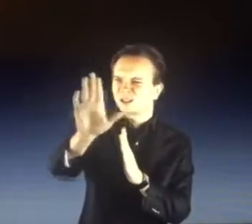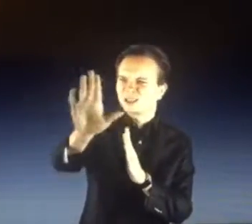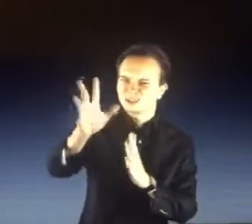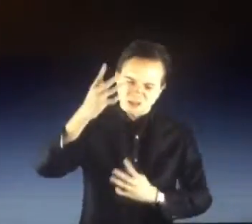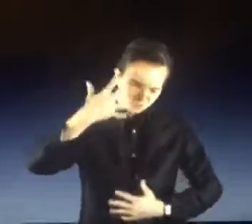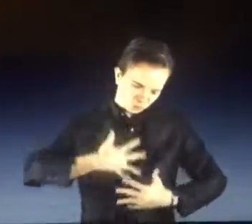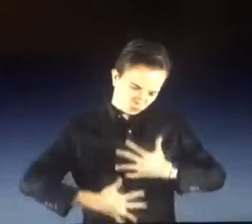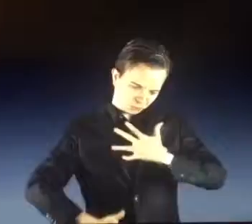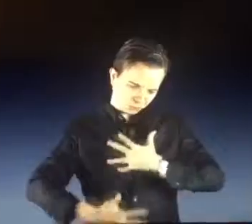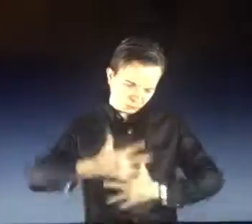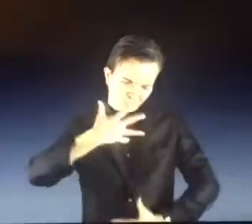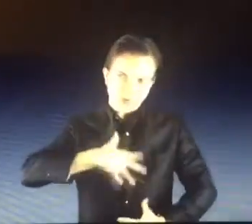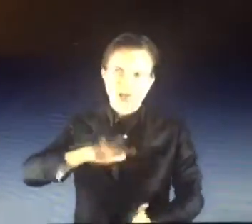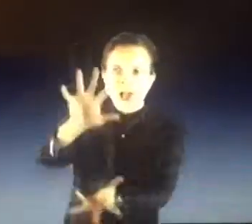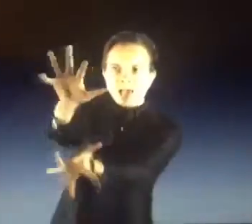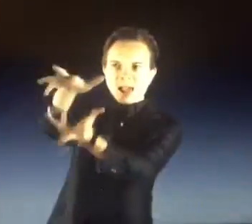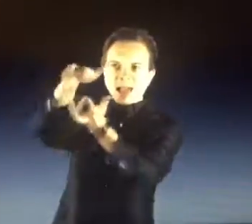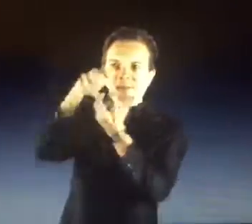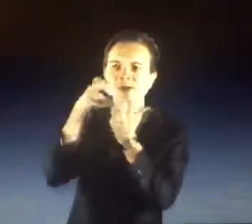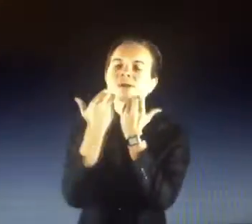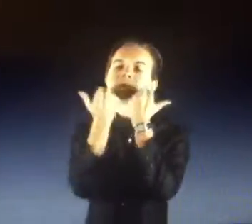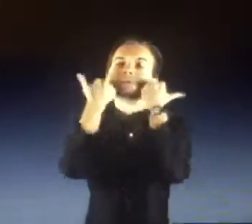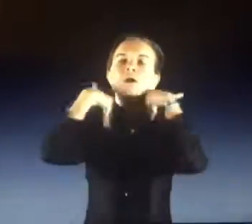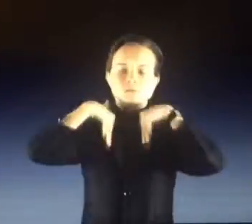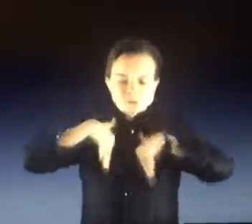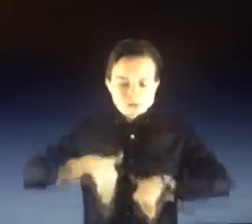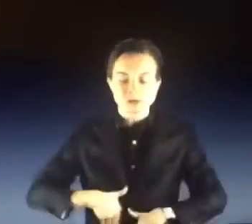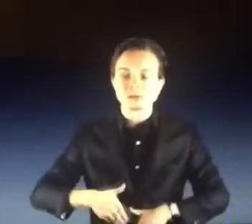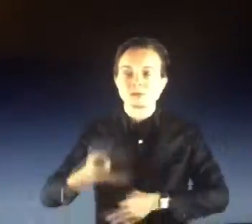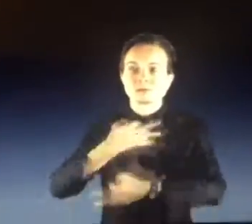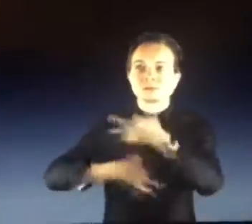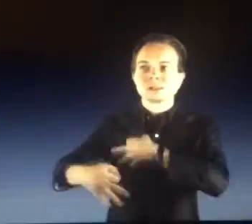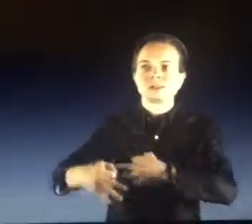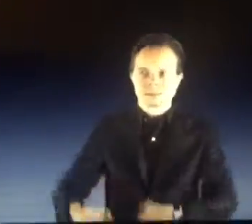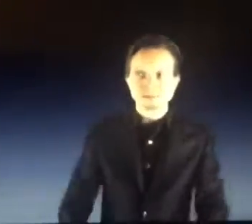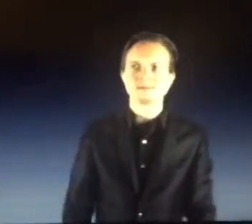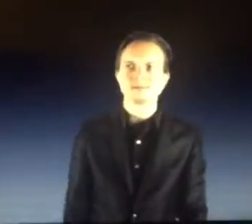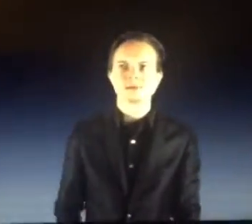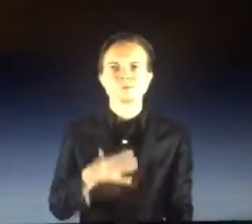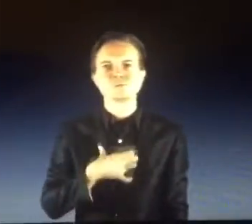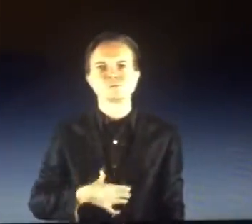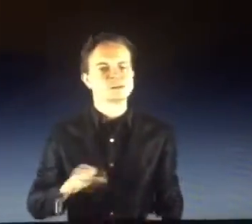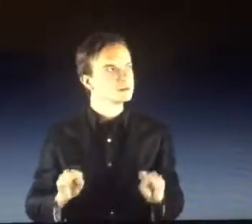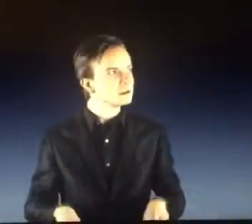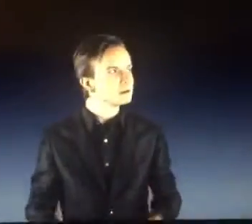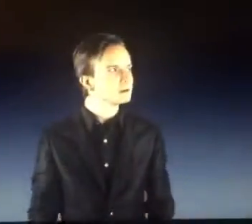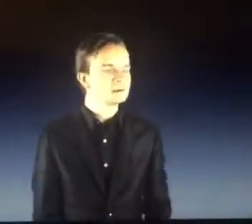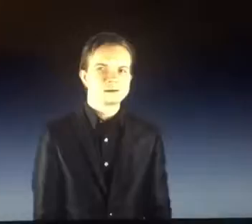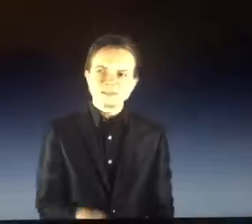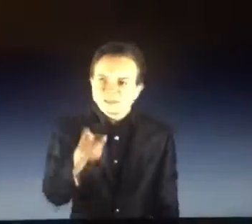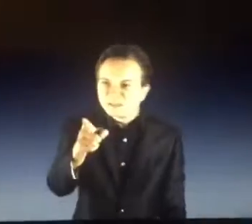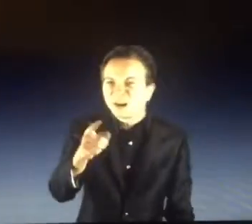skilled, and you want their talent, and you just want to take it from them and gulp it up and switch spots.